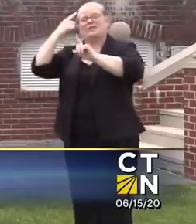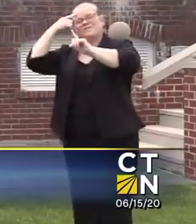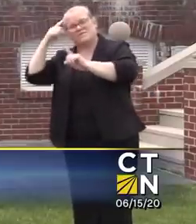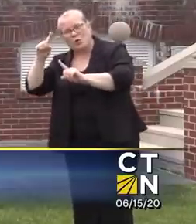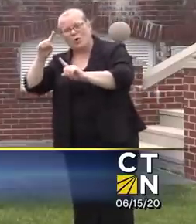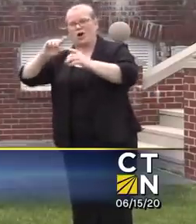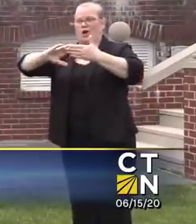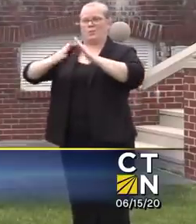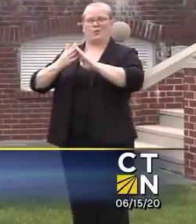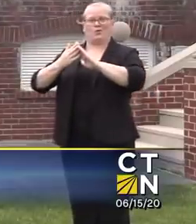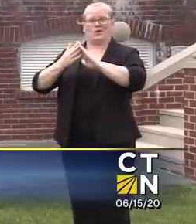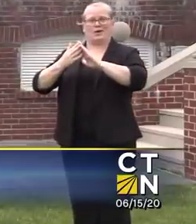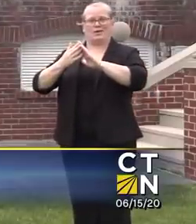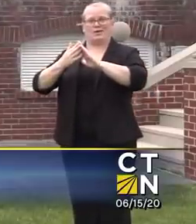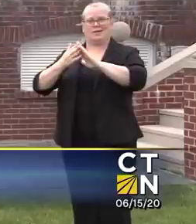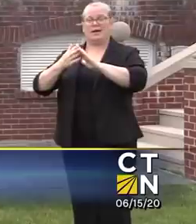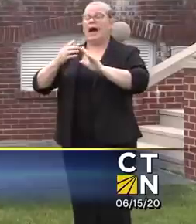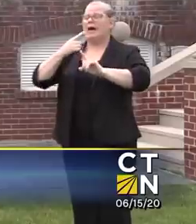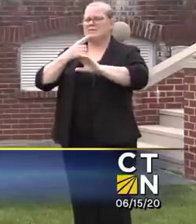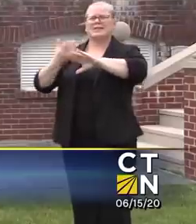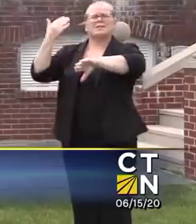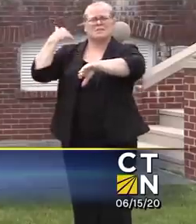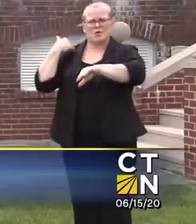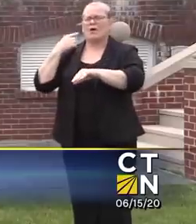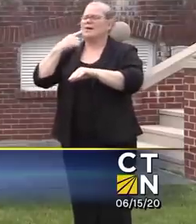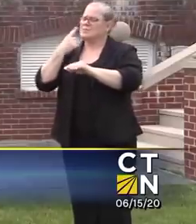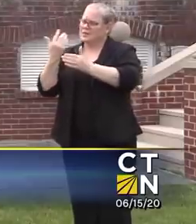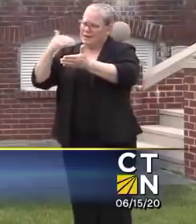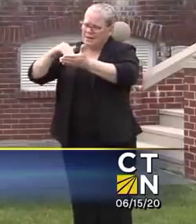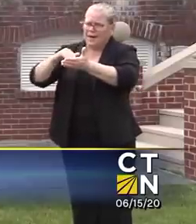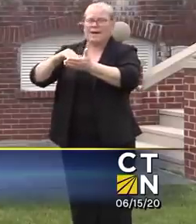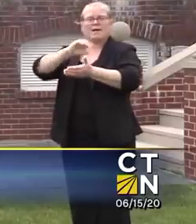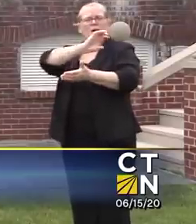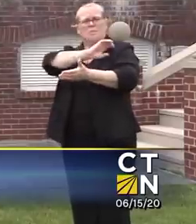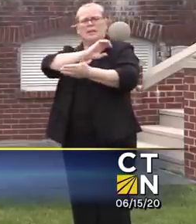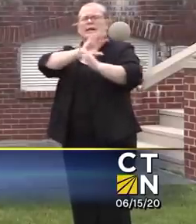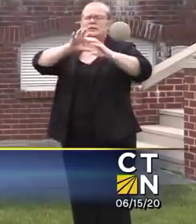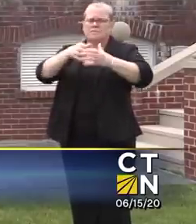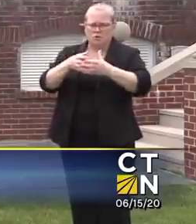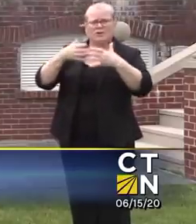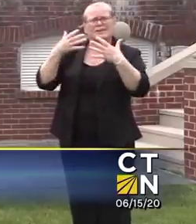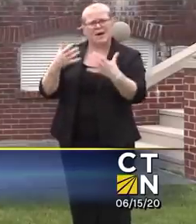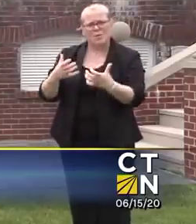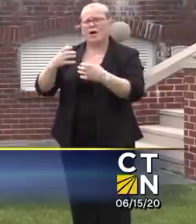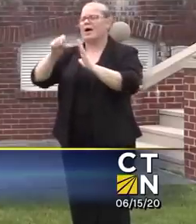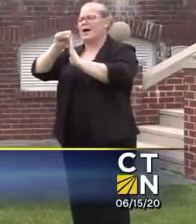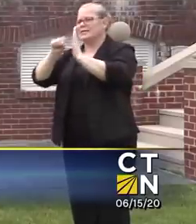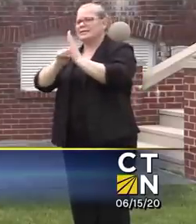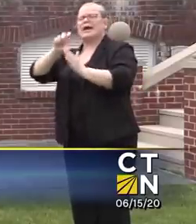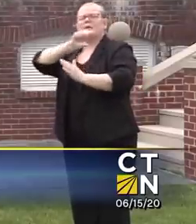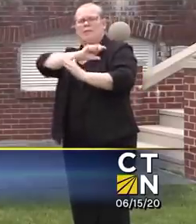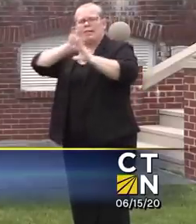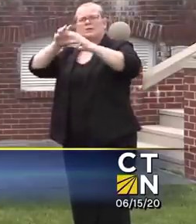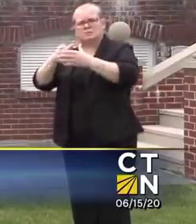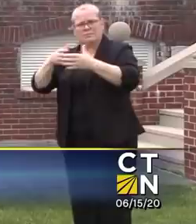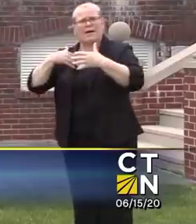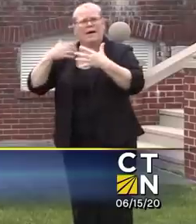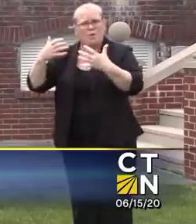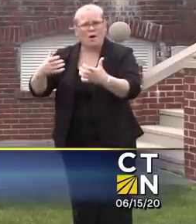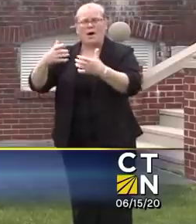again. I want a police force. I want a state police force. I want administration. I want judges. I want district